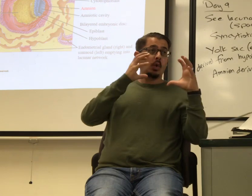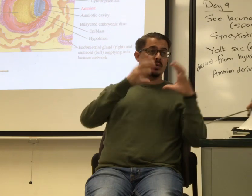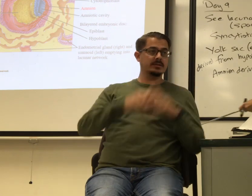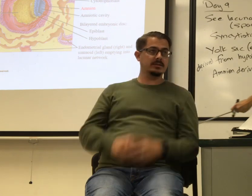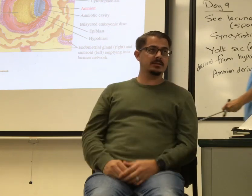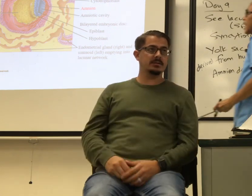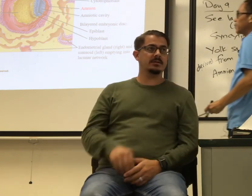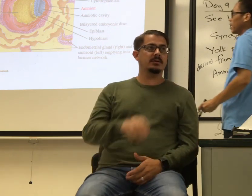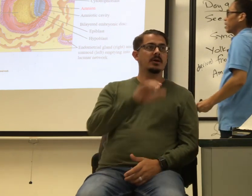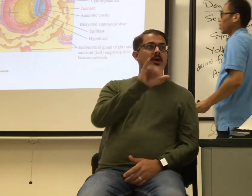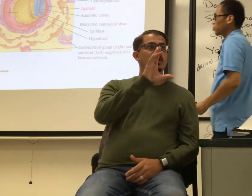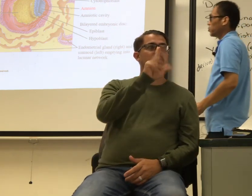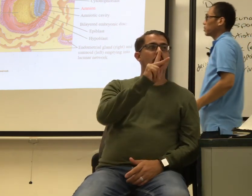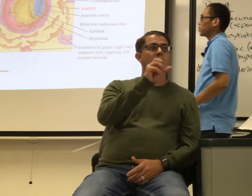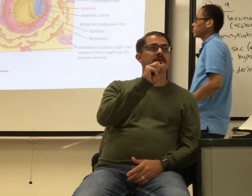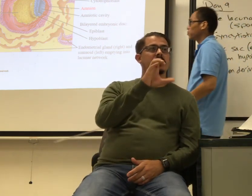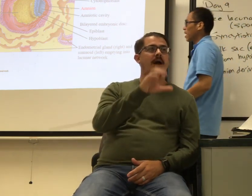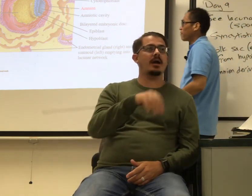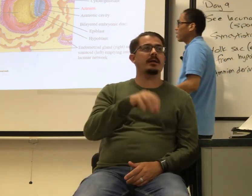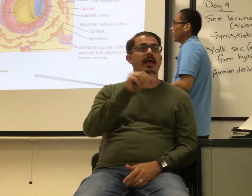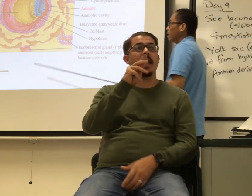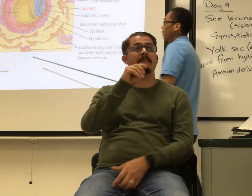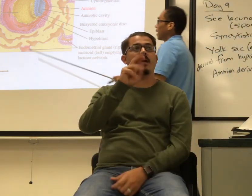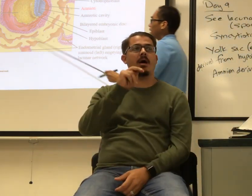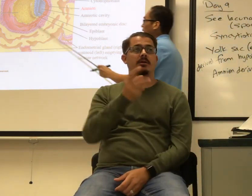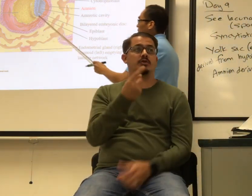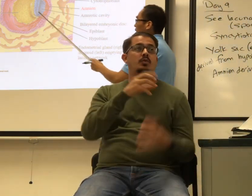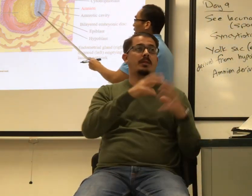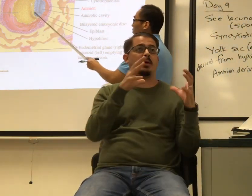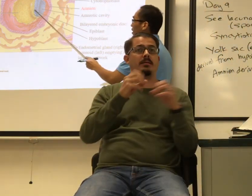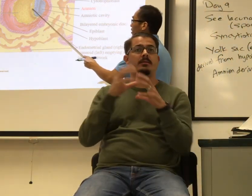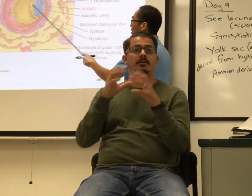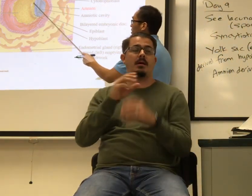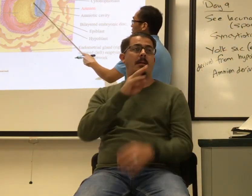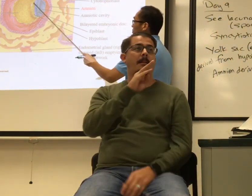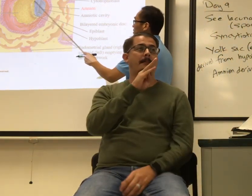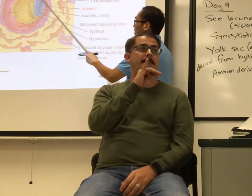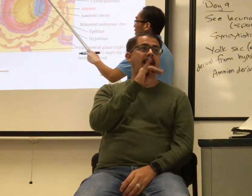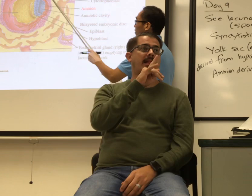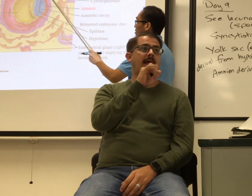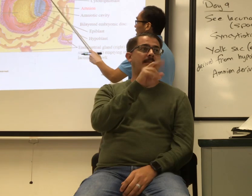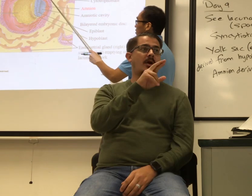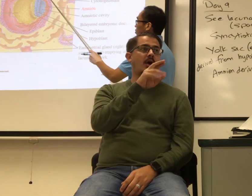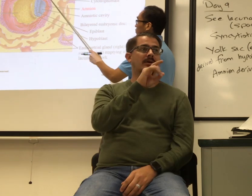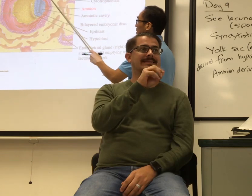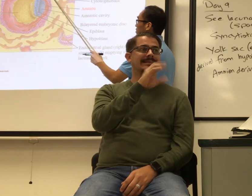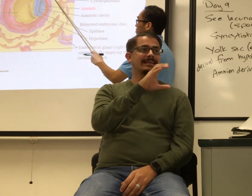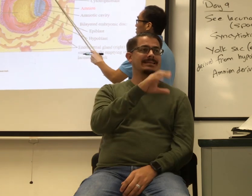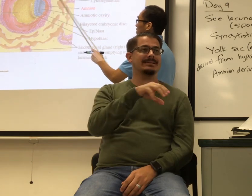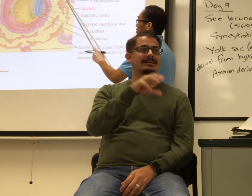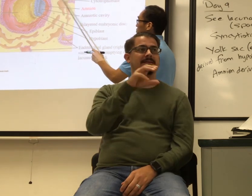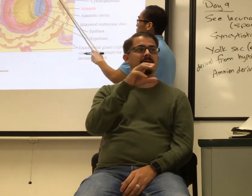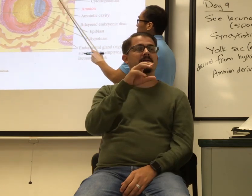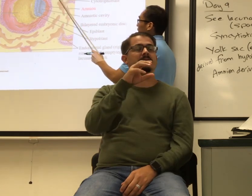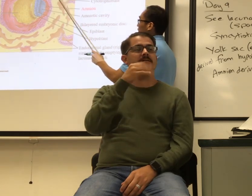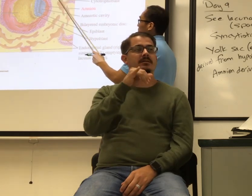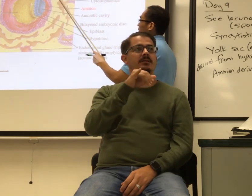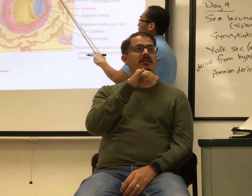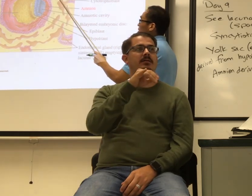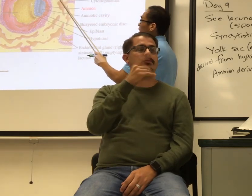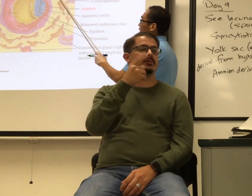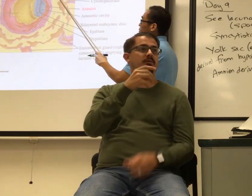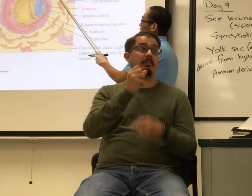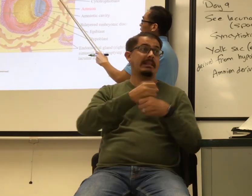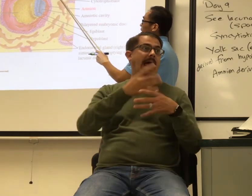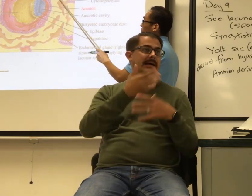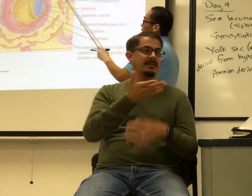We have the yolk sac and the amnion, our two balloons. We have a bilaminar embryonic disc. We still have our cytotrophoblast or syncytiotrophoblast. But